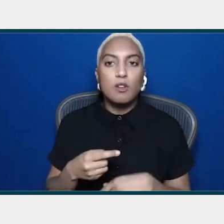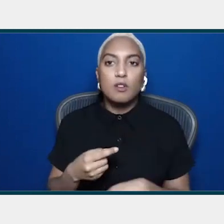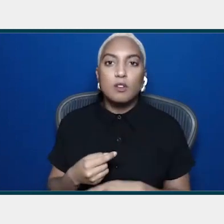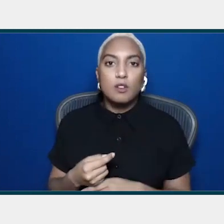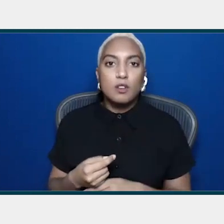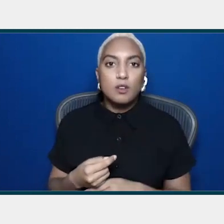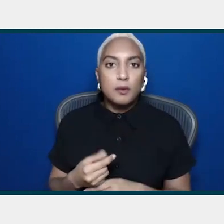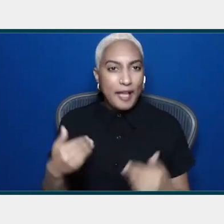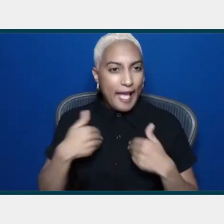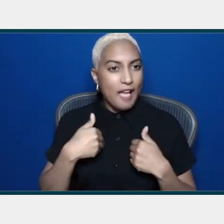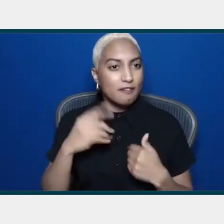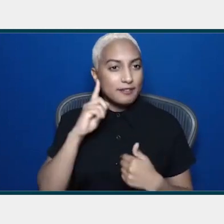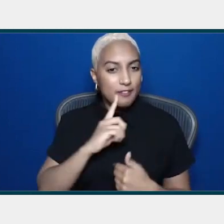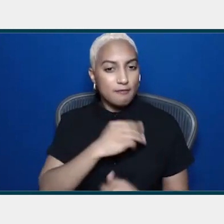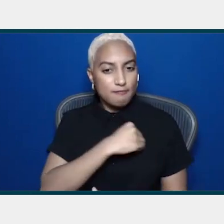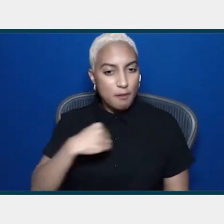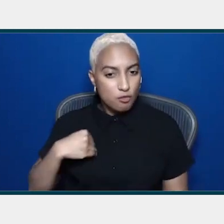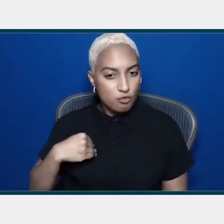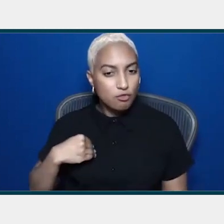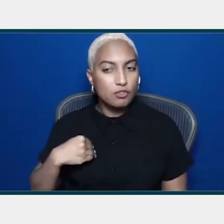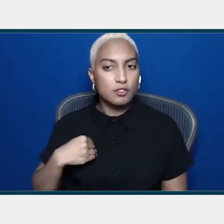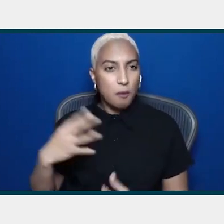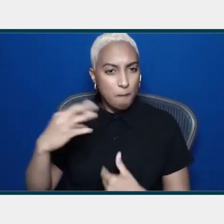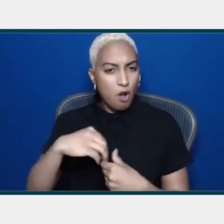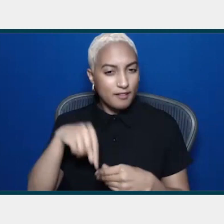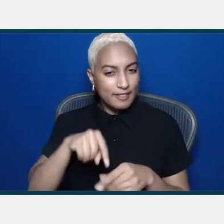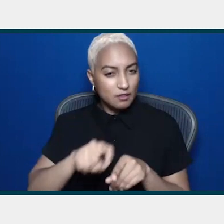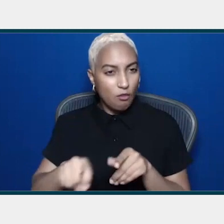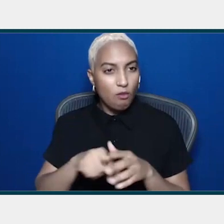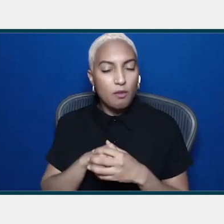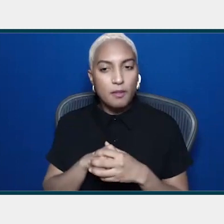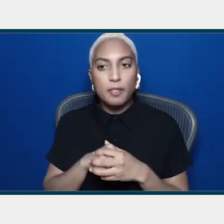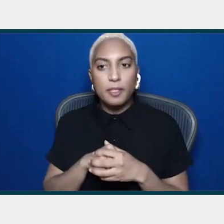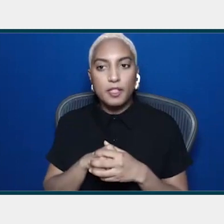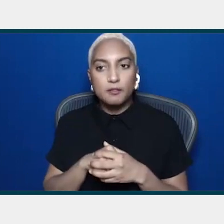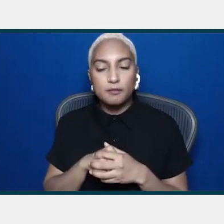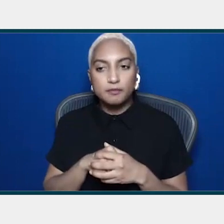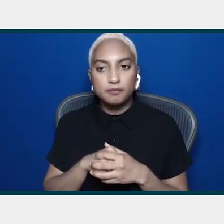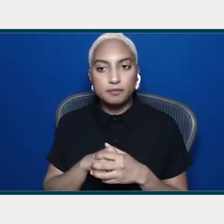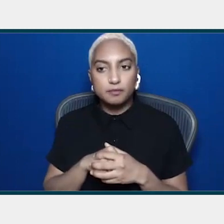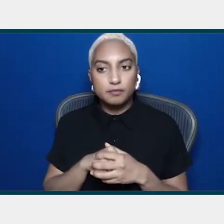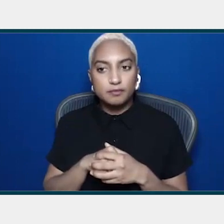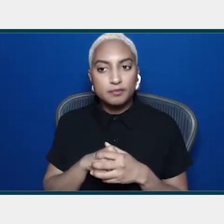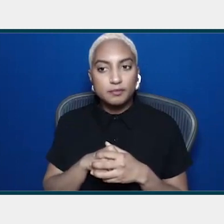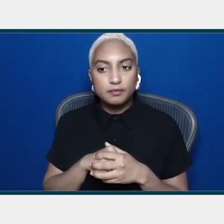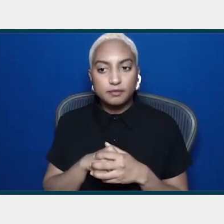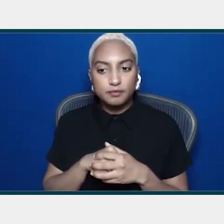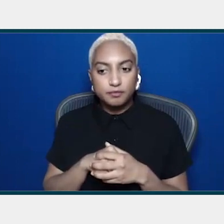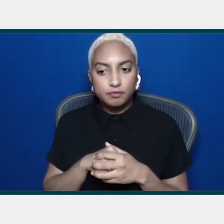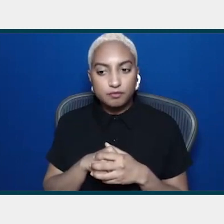support of a team like you have at Mozzeria around you, that doesn't have a